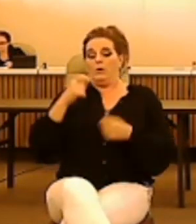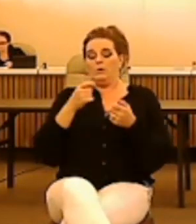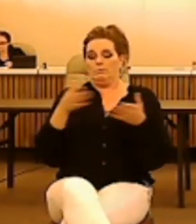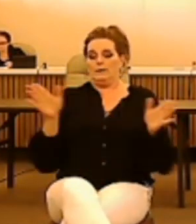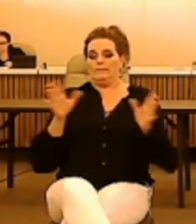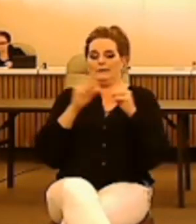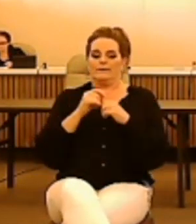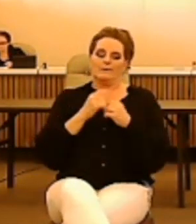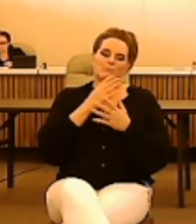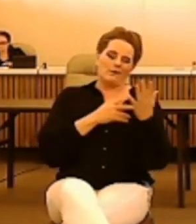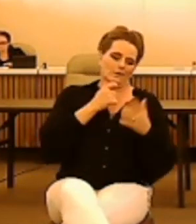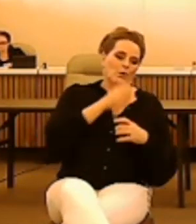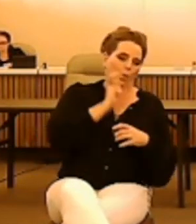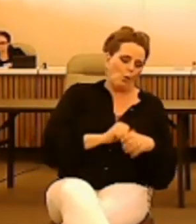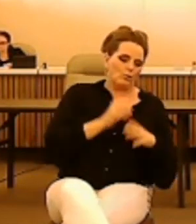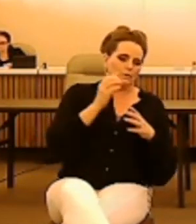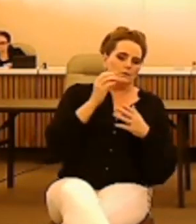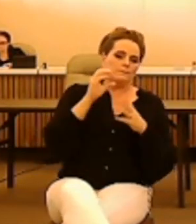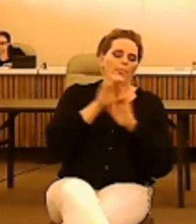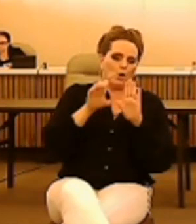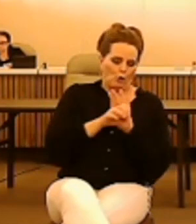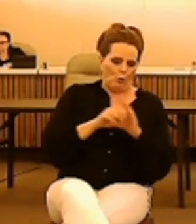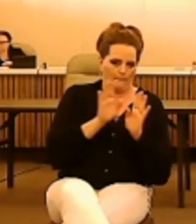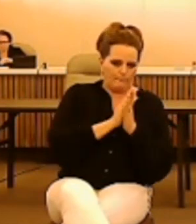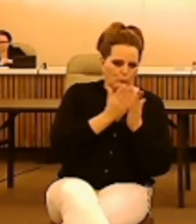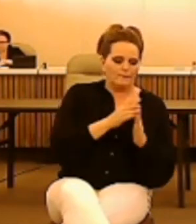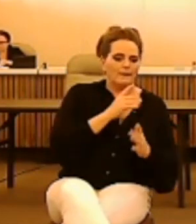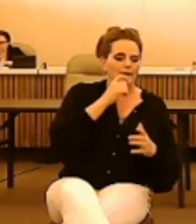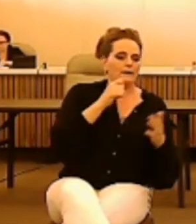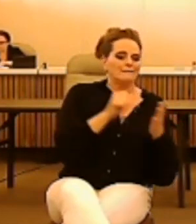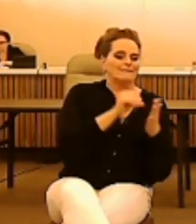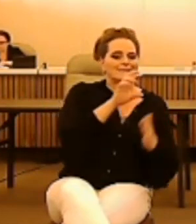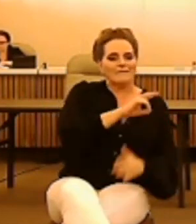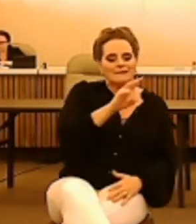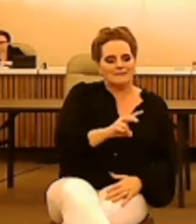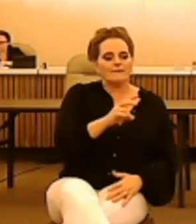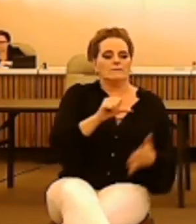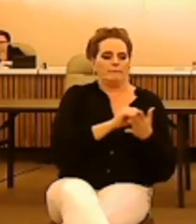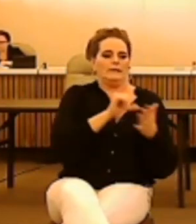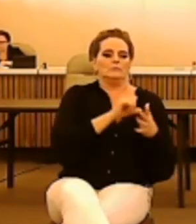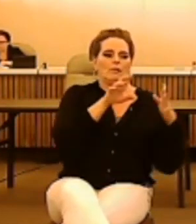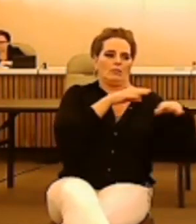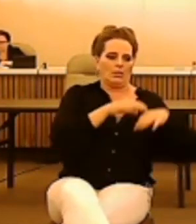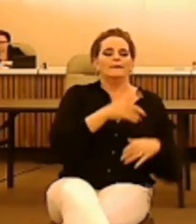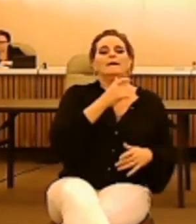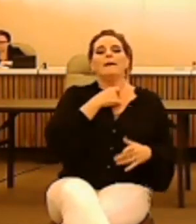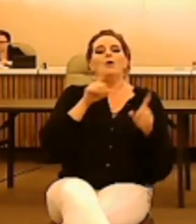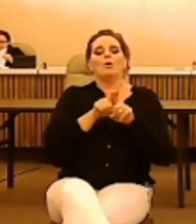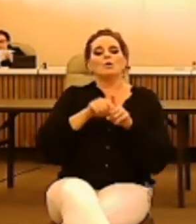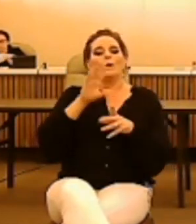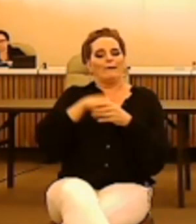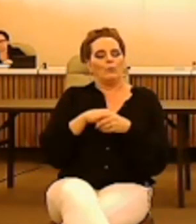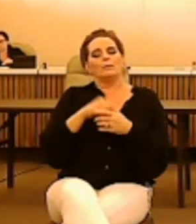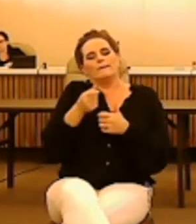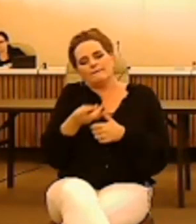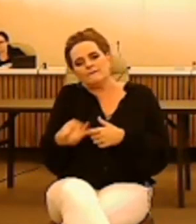There's a portion of the old code book that included 77 pages of meets and bounds. However, included in there also were a